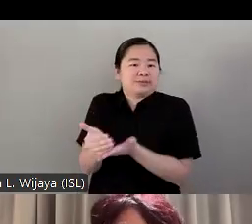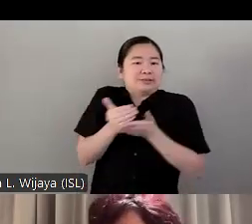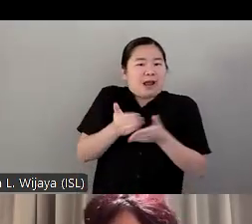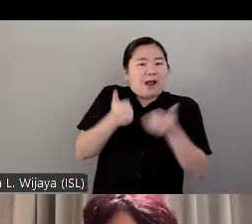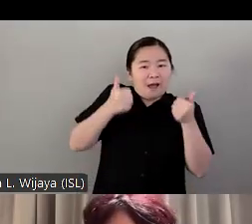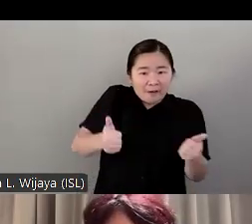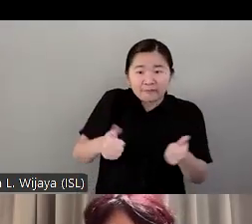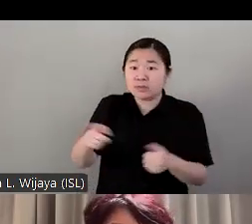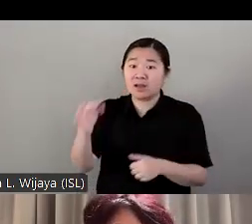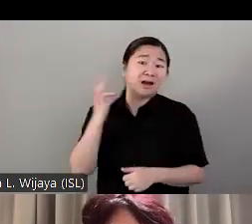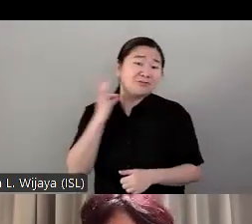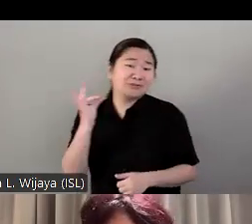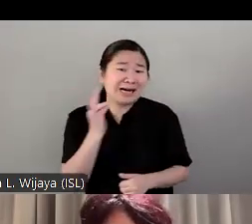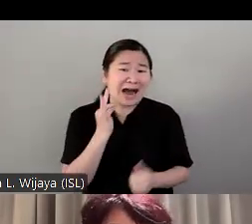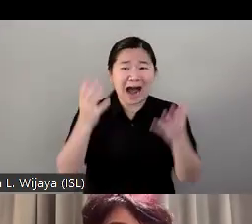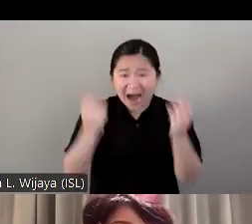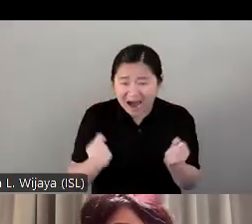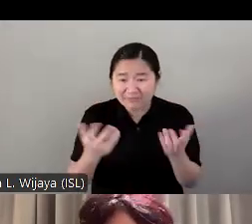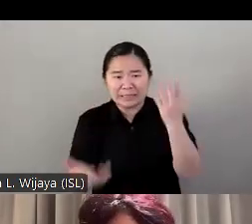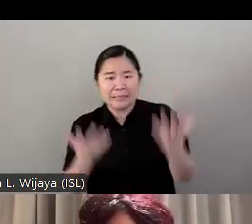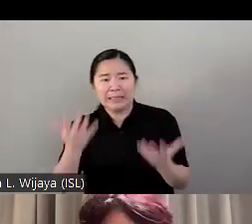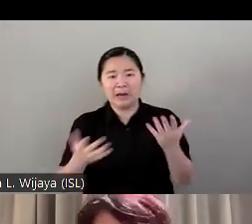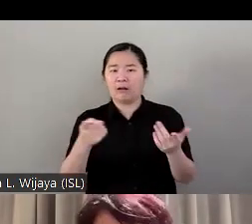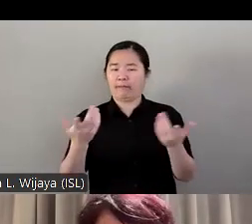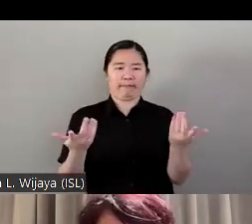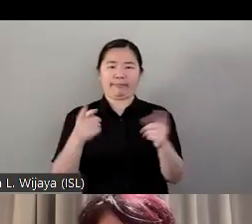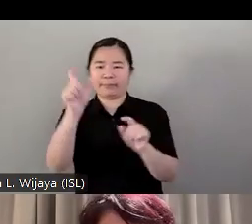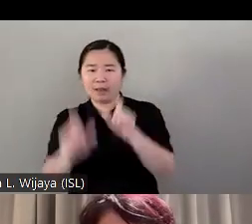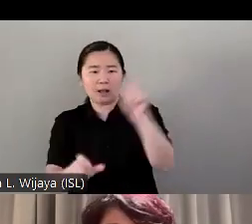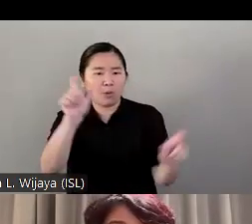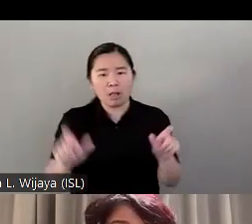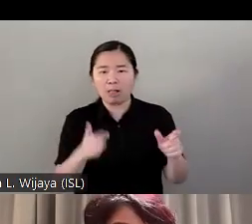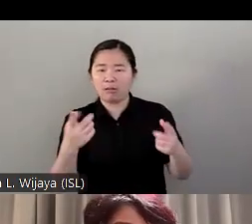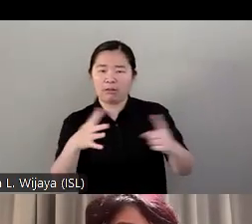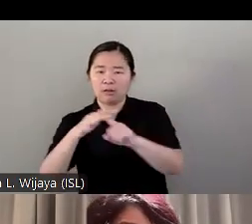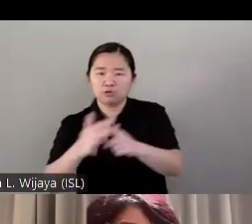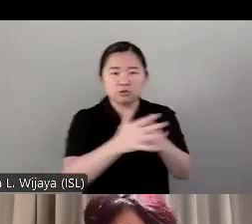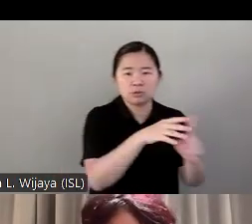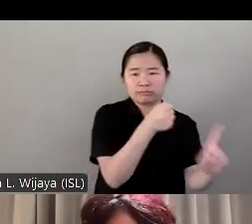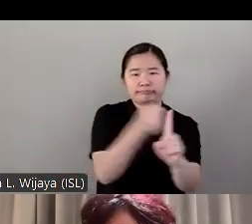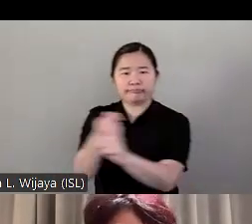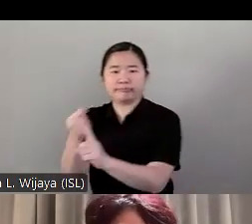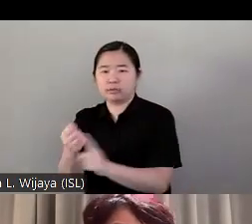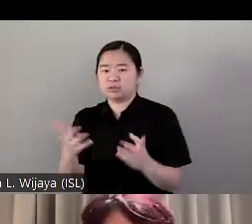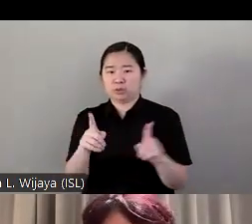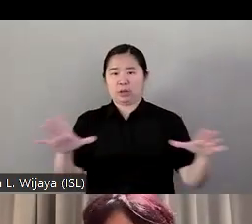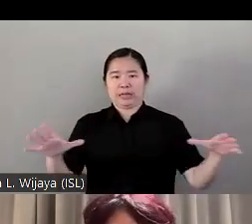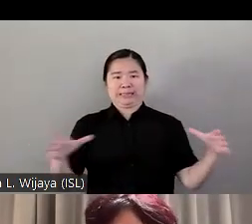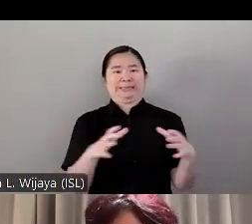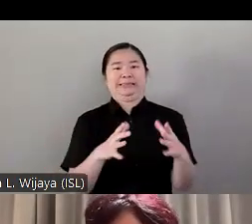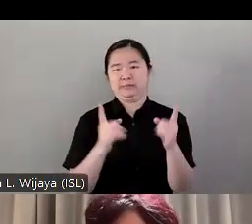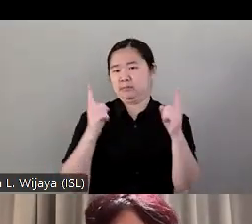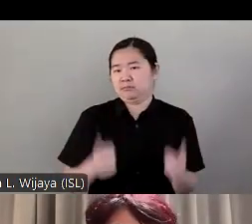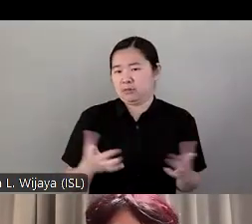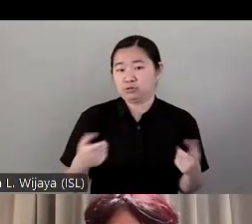work with organizations that are actually severely under-resourced and often do not have full capacities